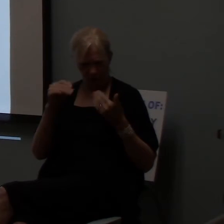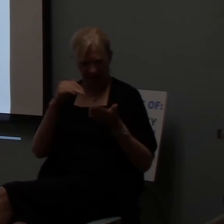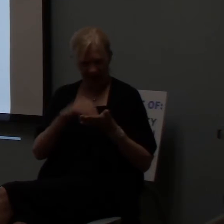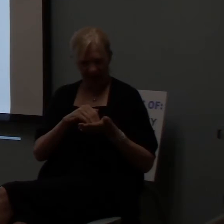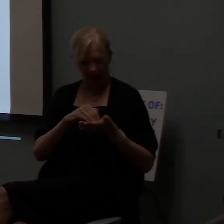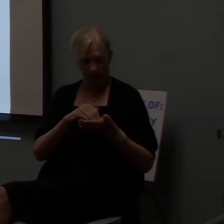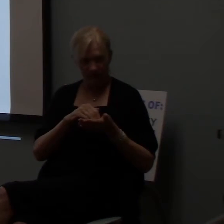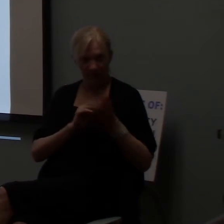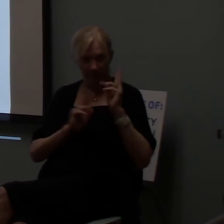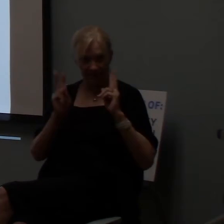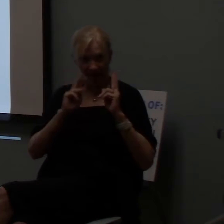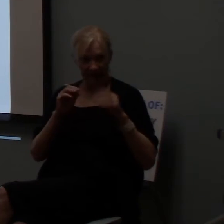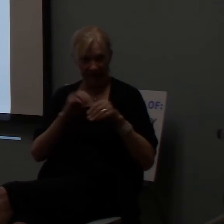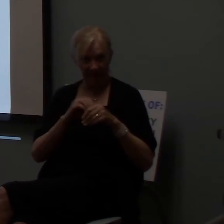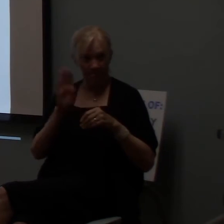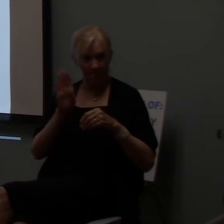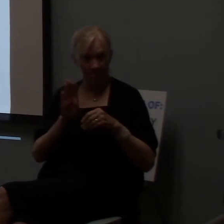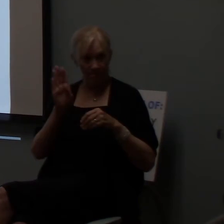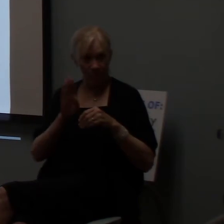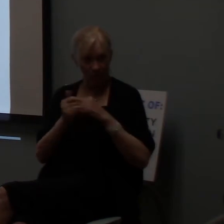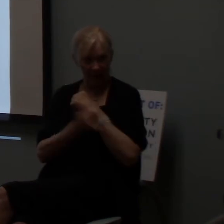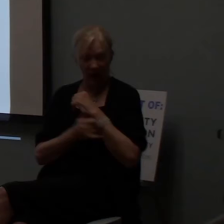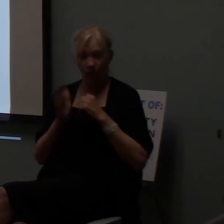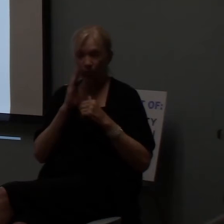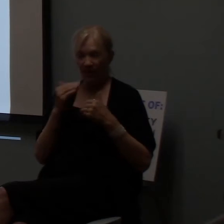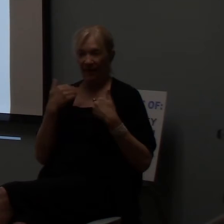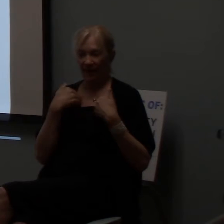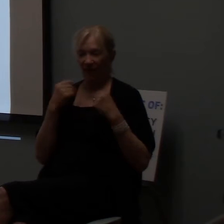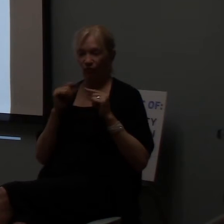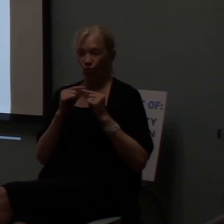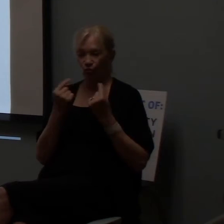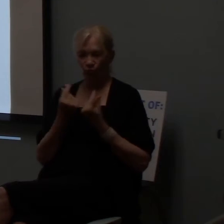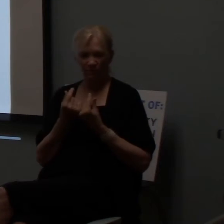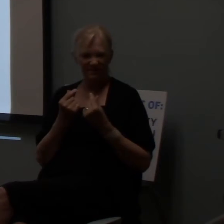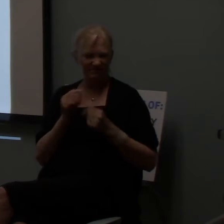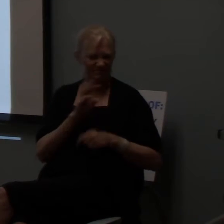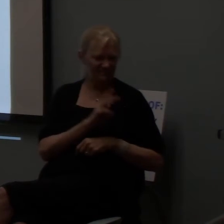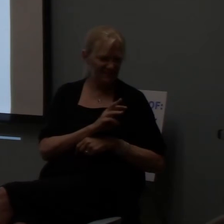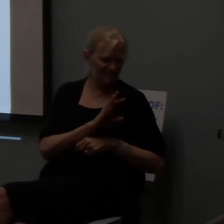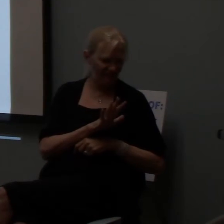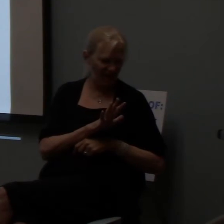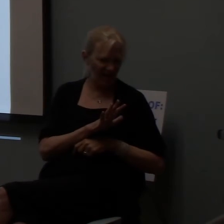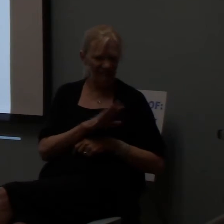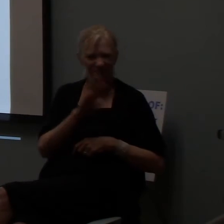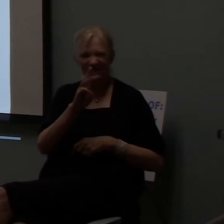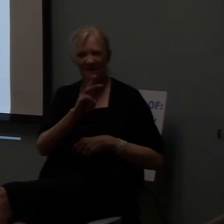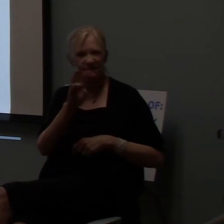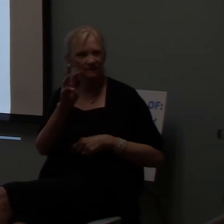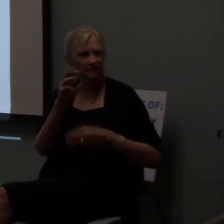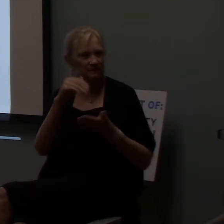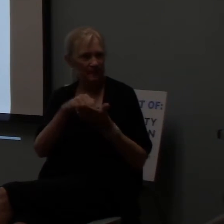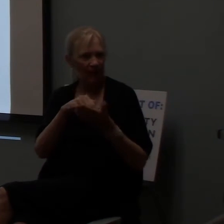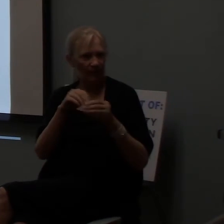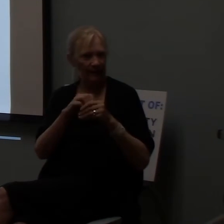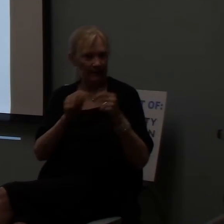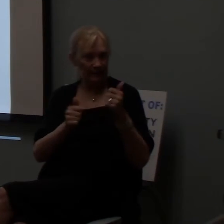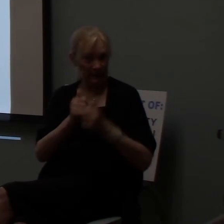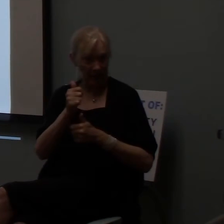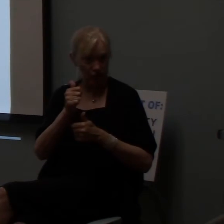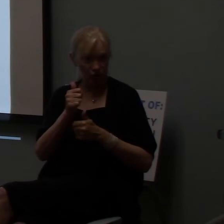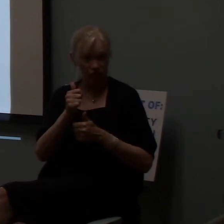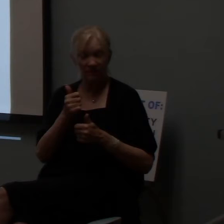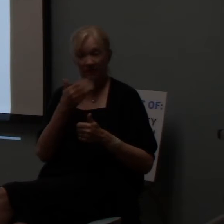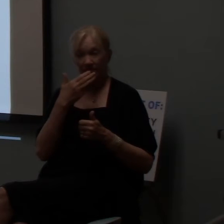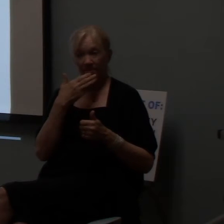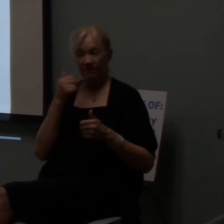Boulder County. So the groups will be about 65,000, 66,000 in each district. What's a whole lot better